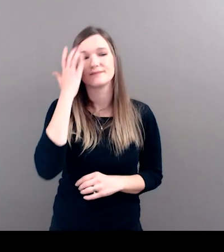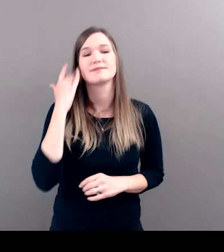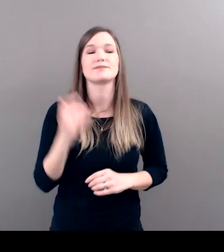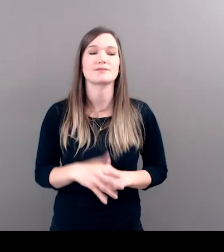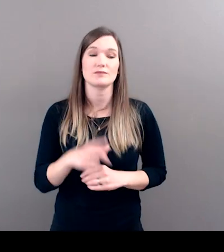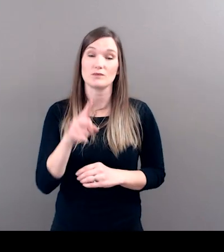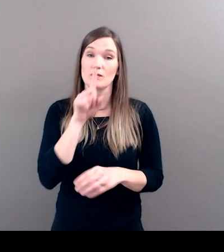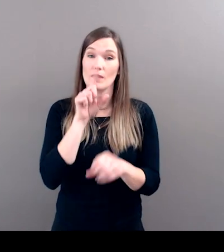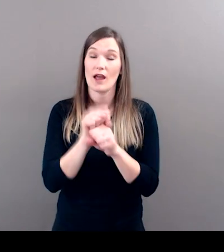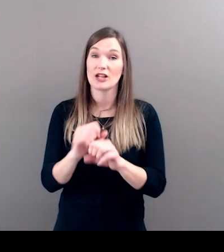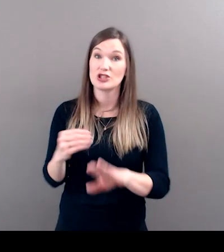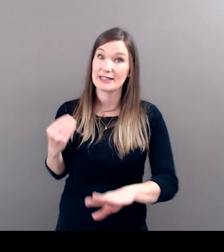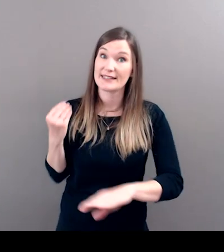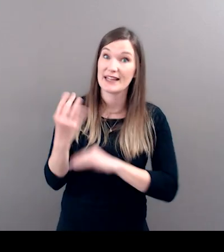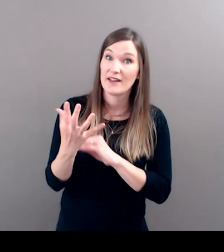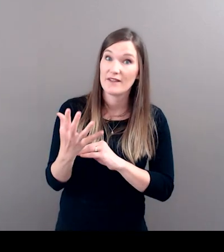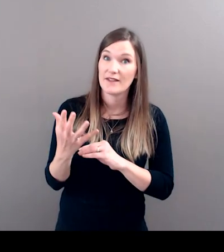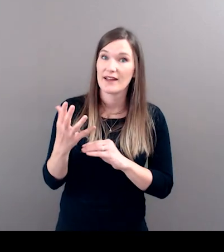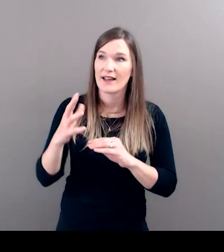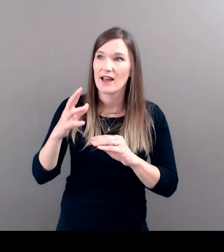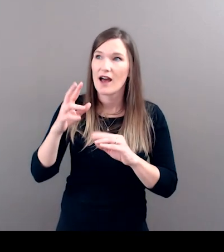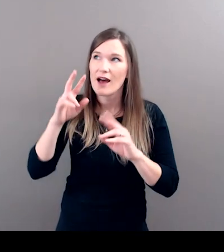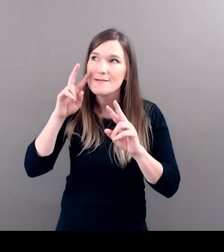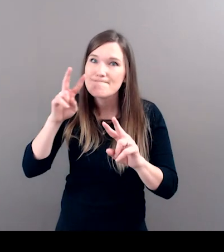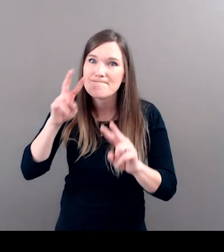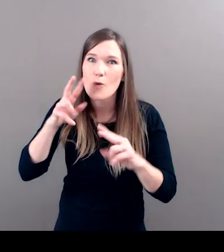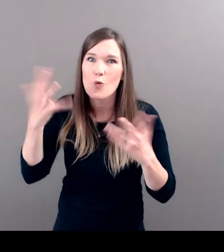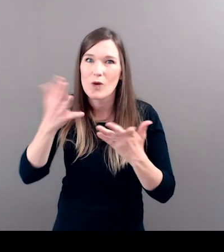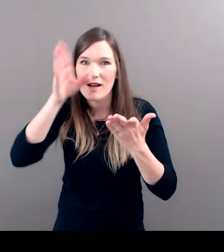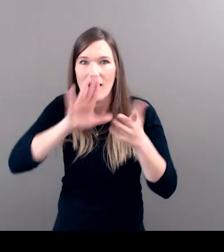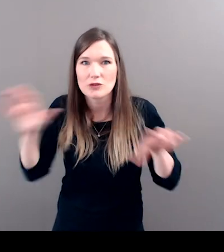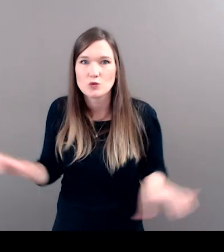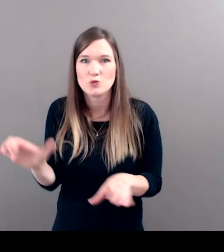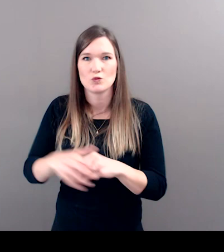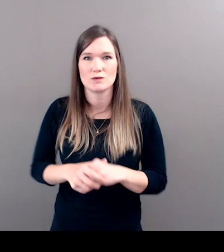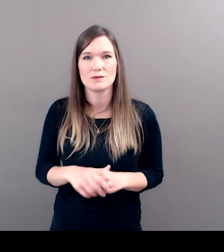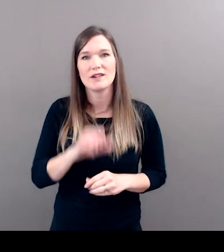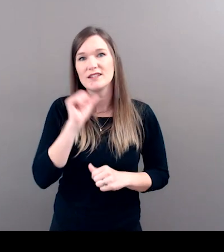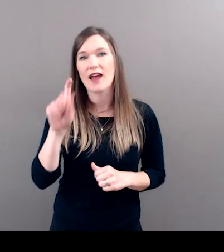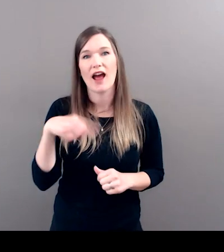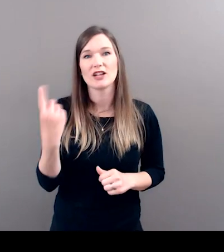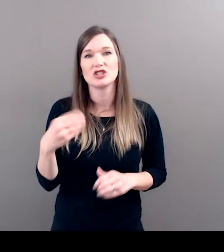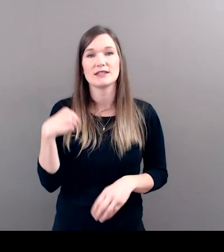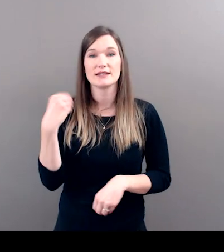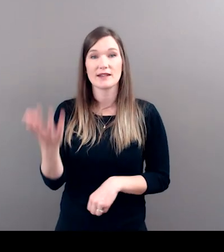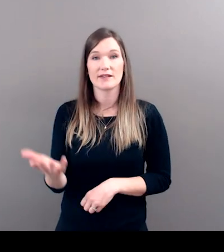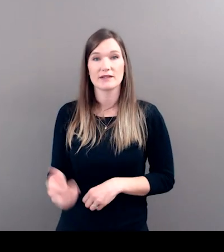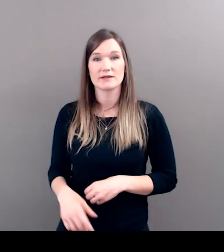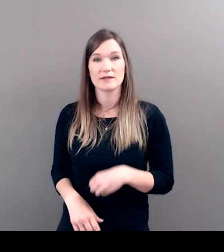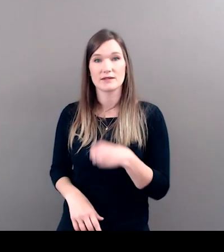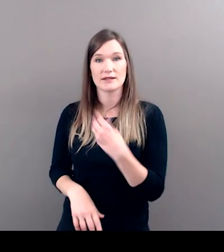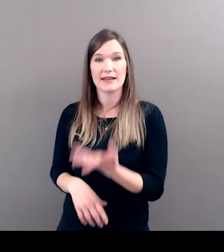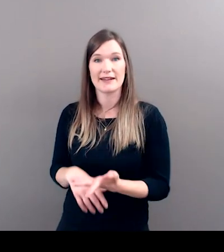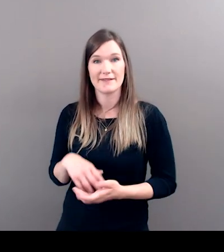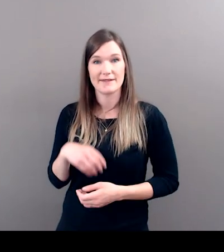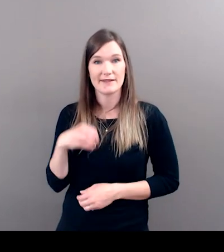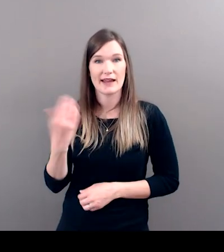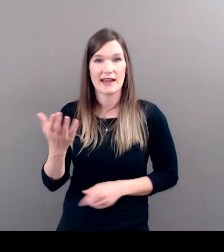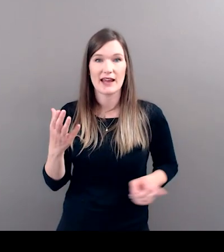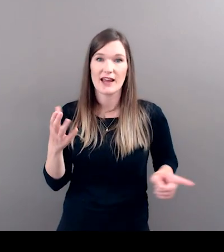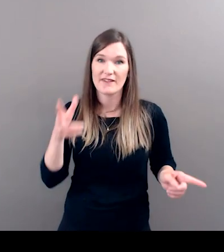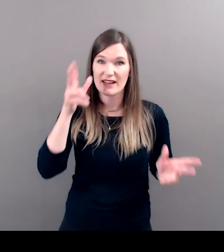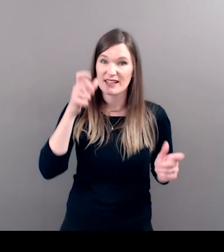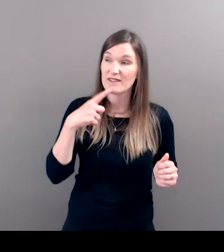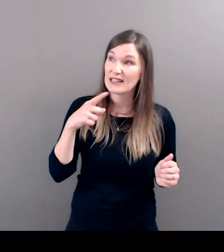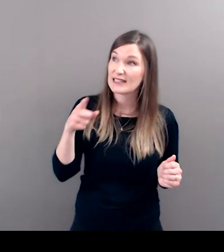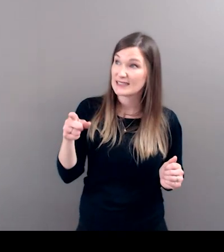giving and saying, what's God going to do? You're not just giving, and then the devil says, oh, you could have done this with that money. No. That